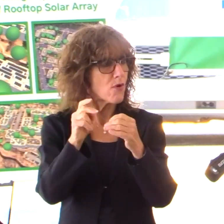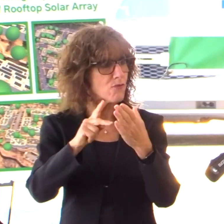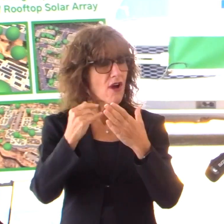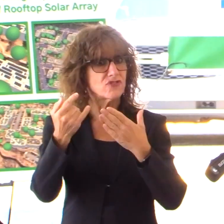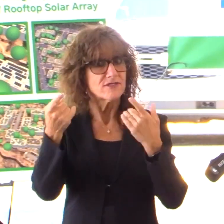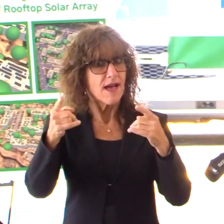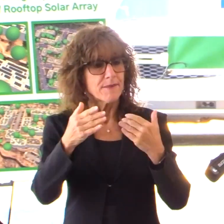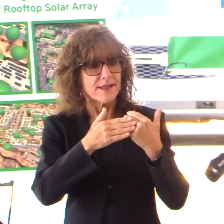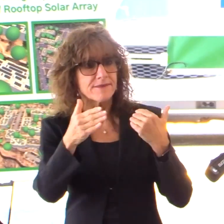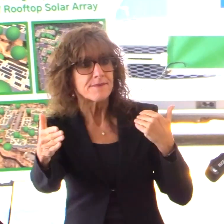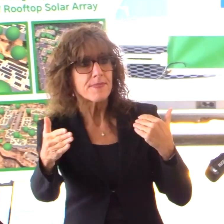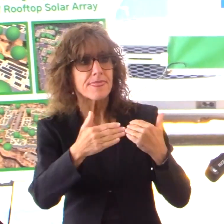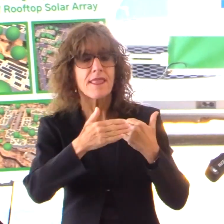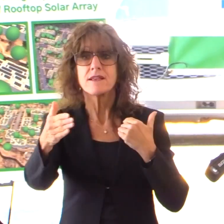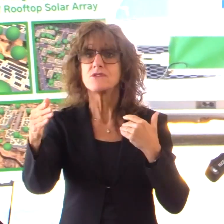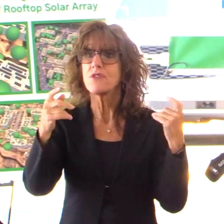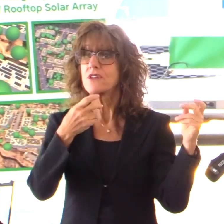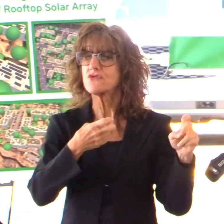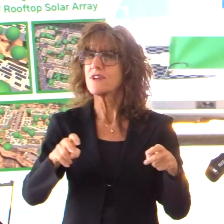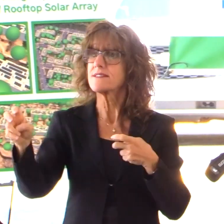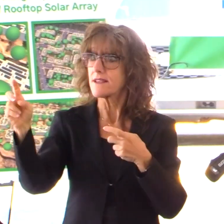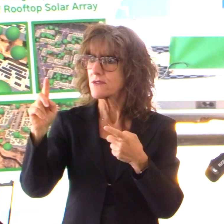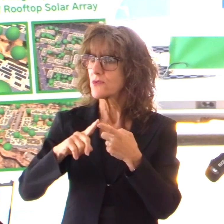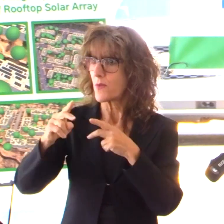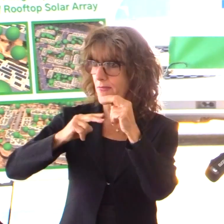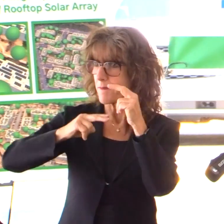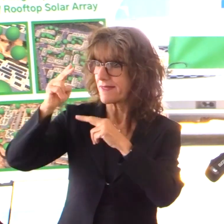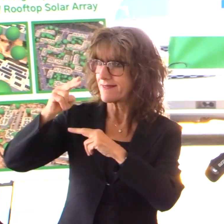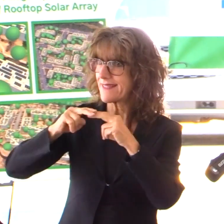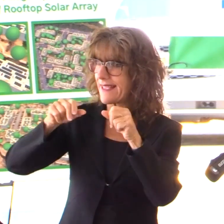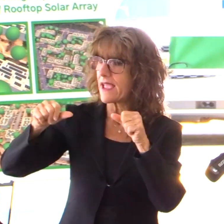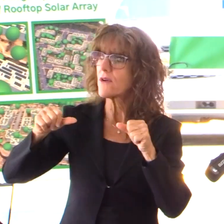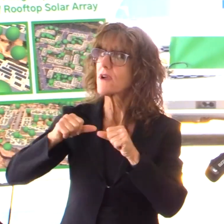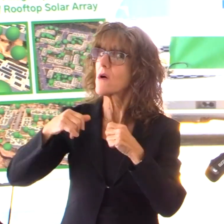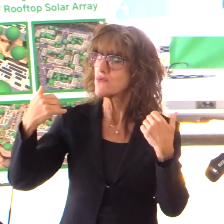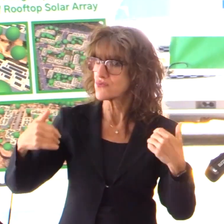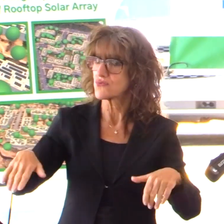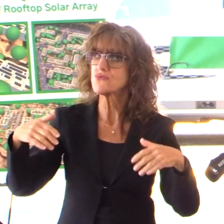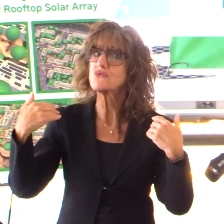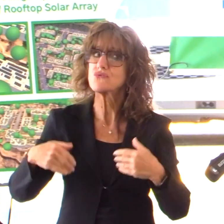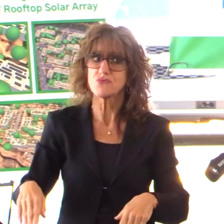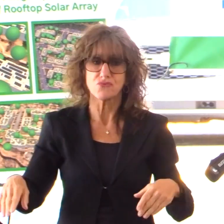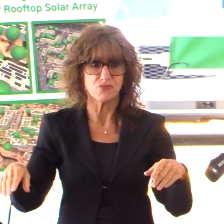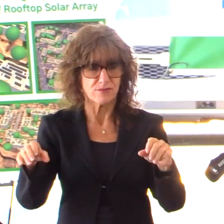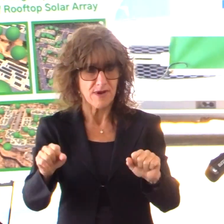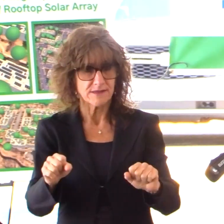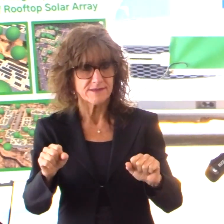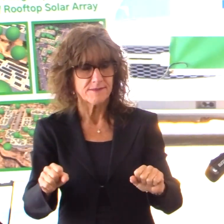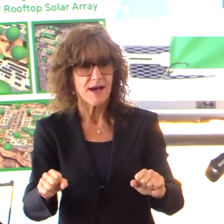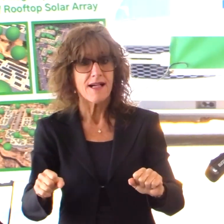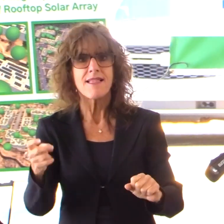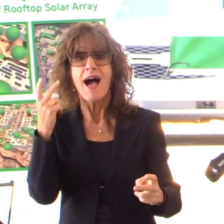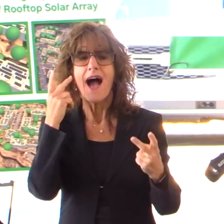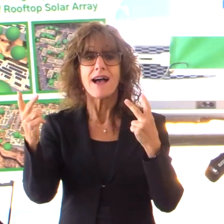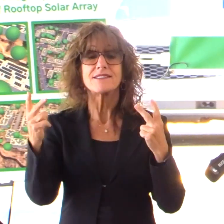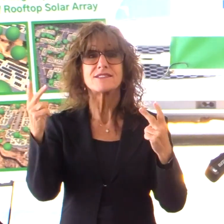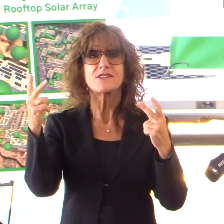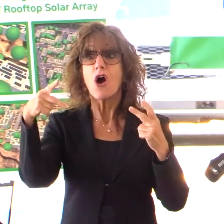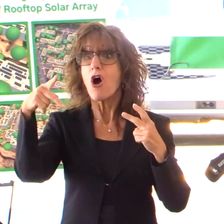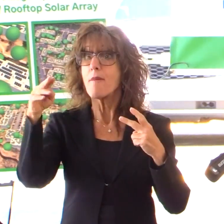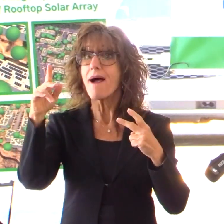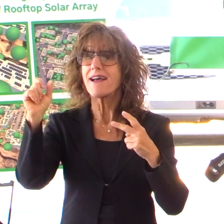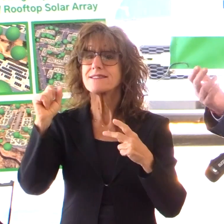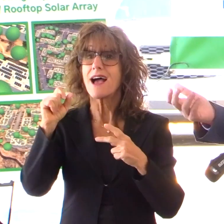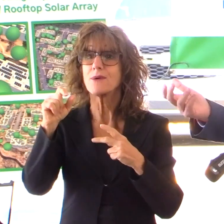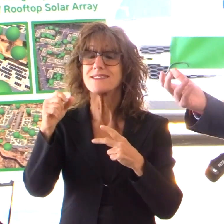come. So this transition in the building sector, I think, is becoming far and far more possible. I saw panels when I was